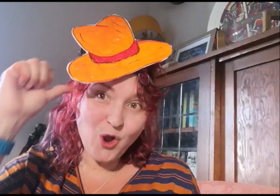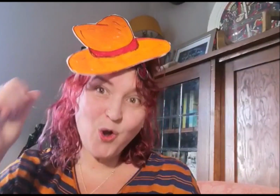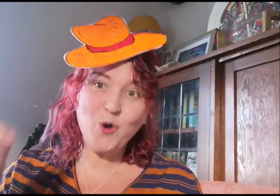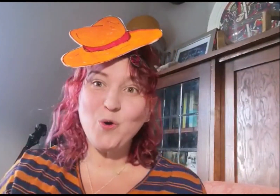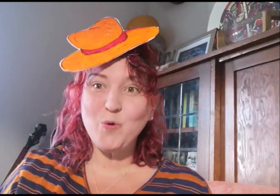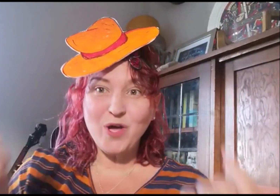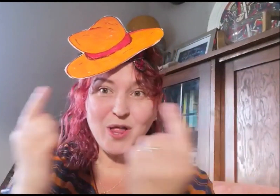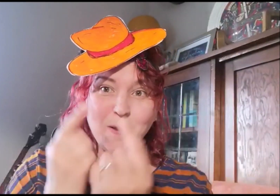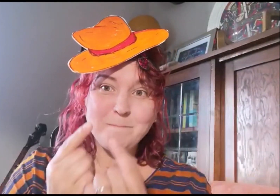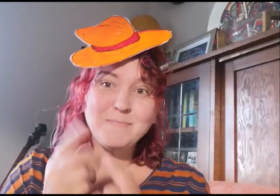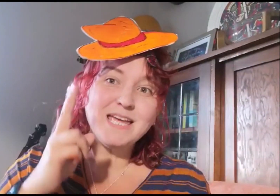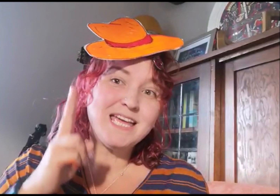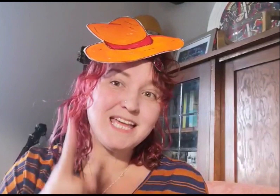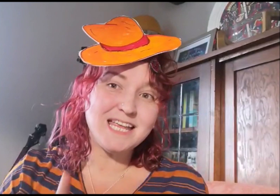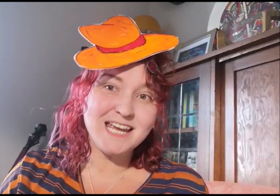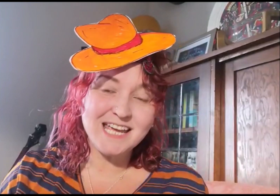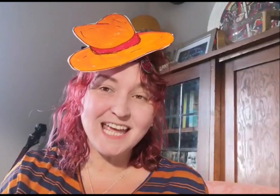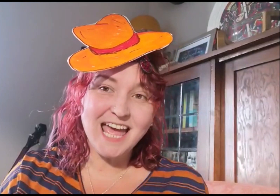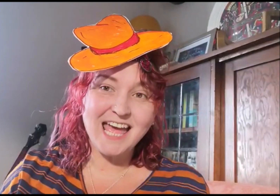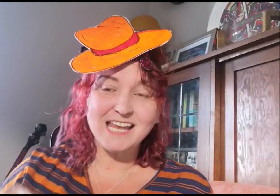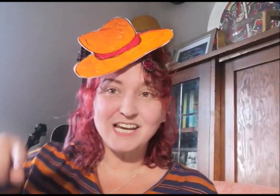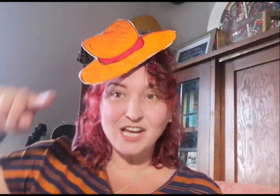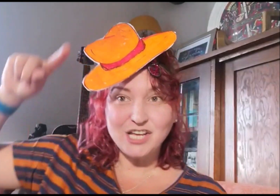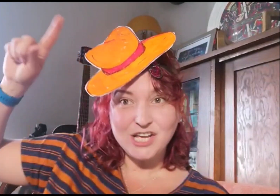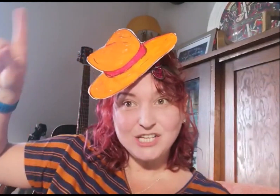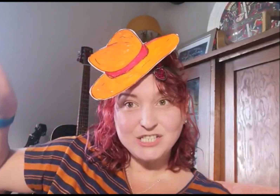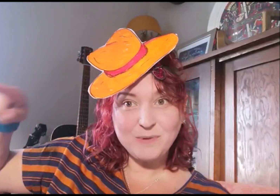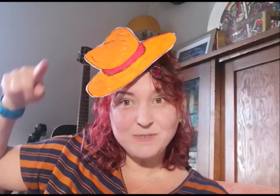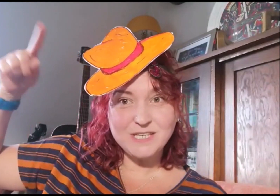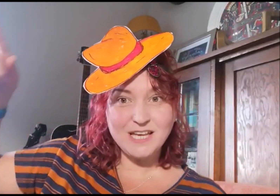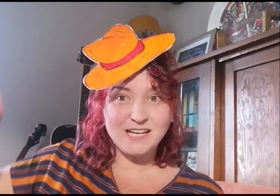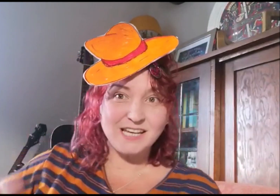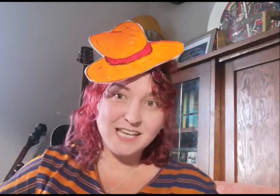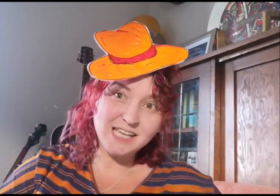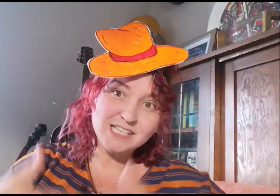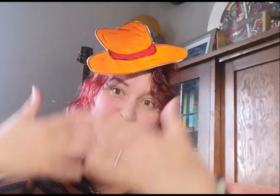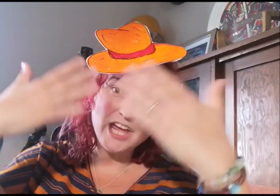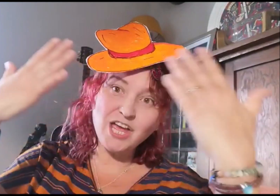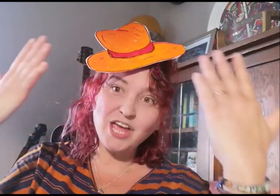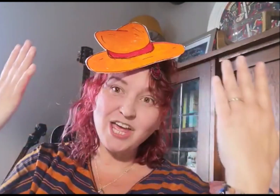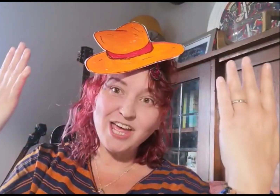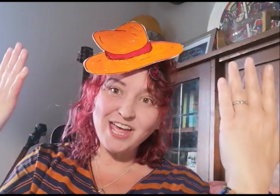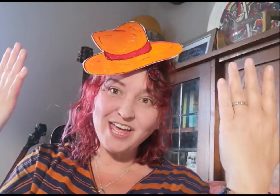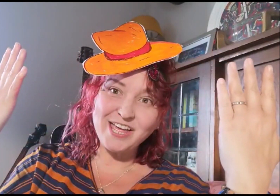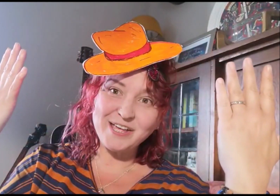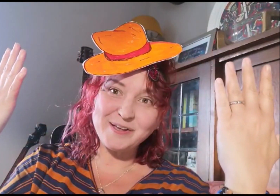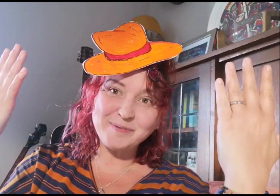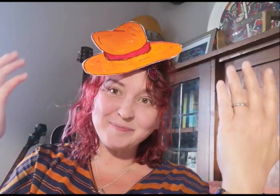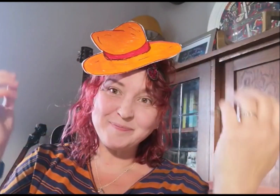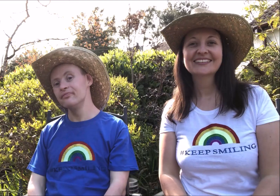know we'll meet again some sunny day.